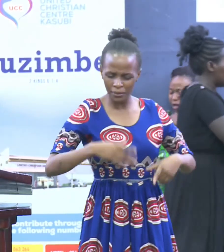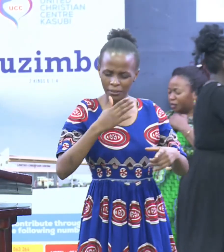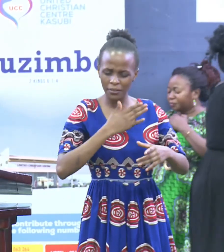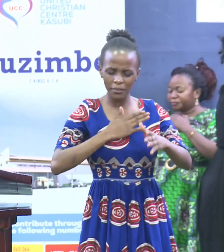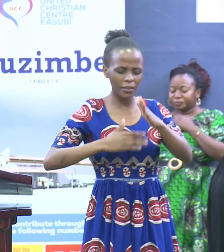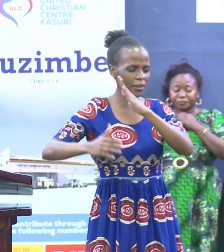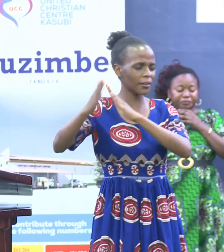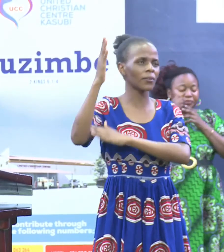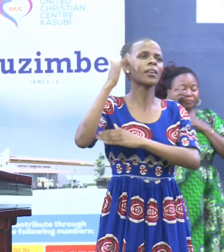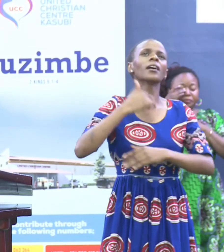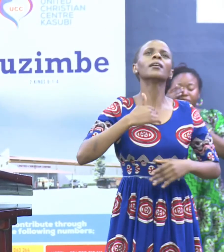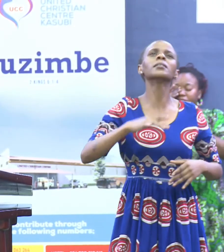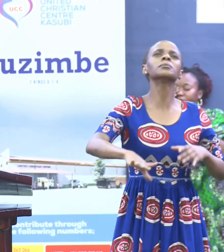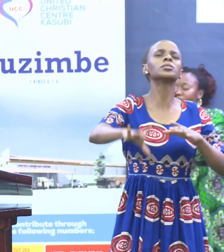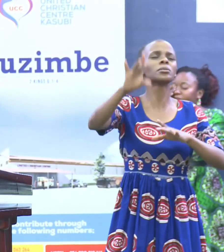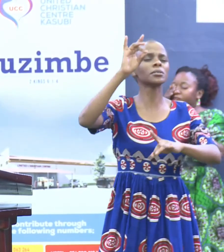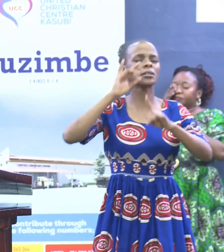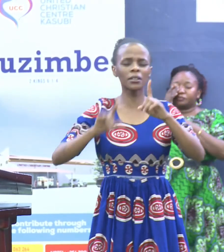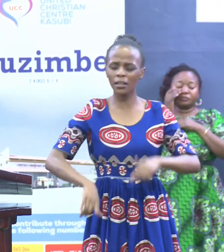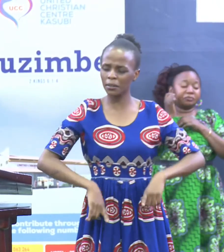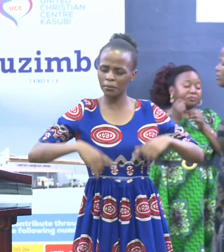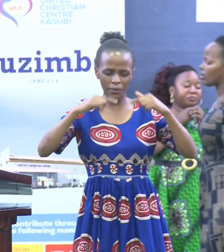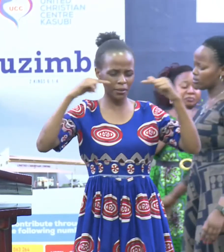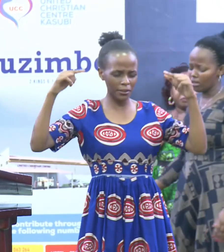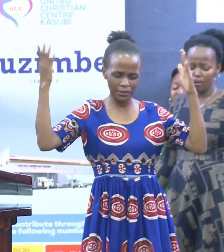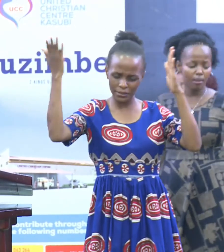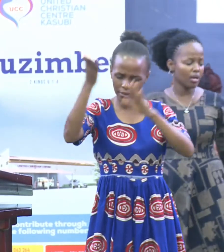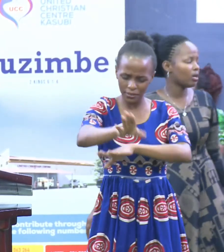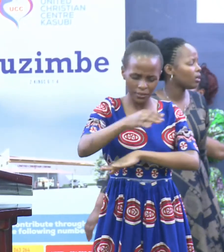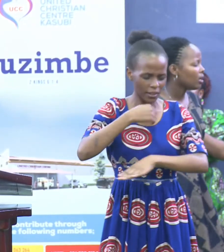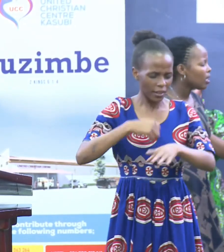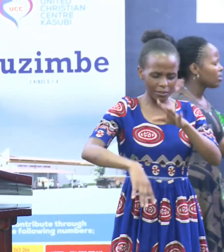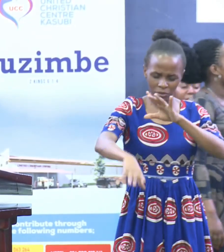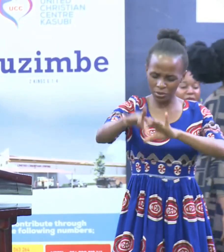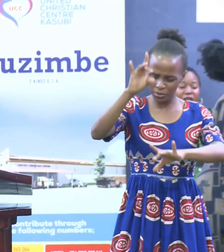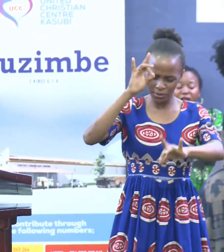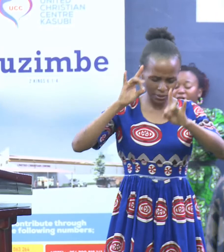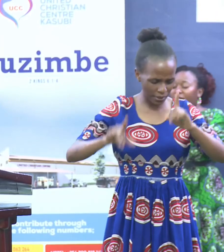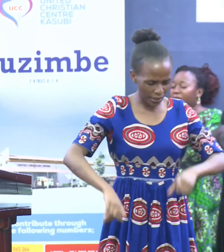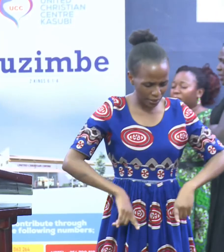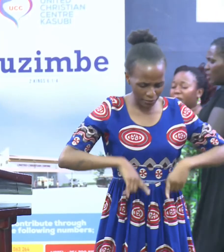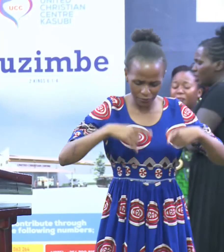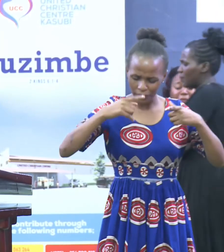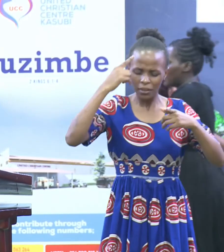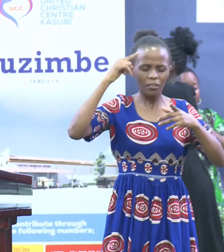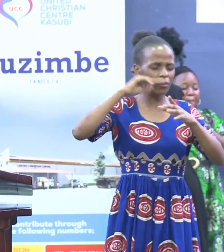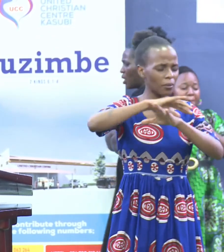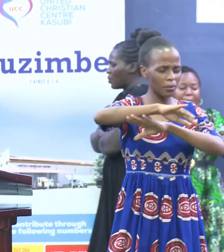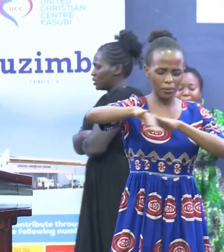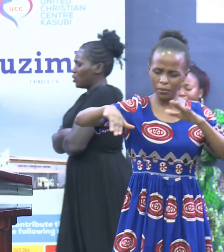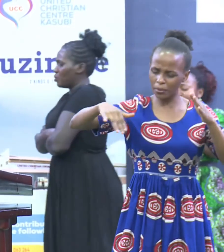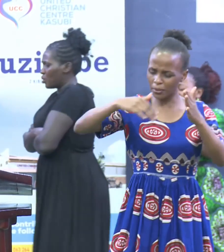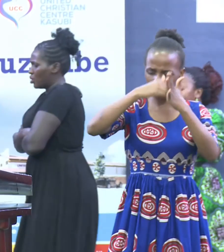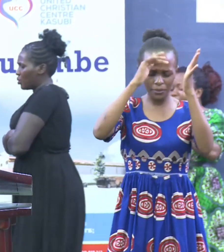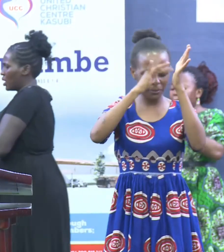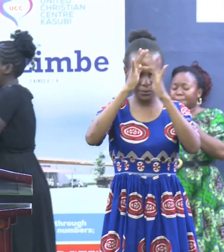I choose life Again is death I choose life For the scriptures